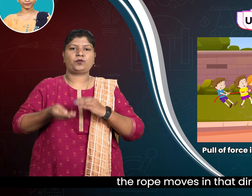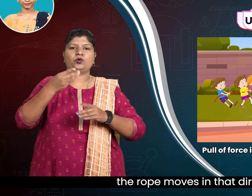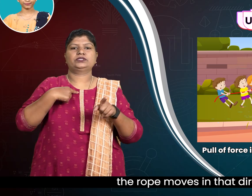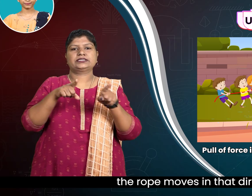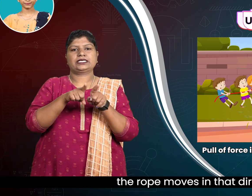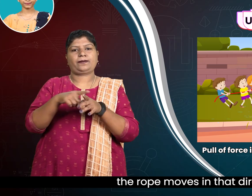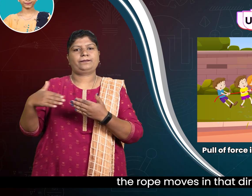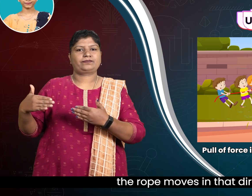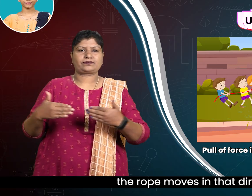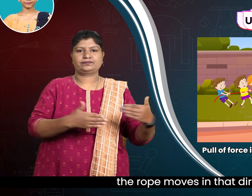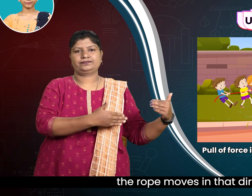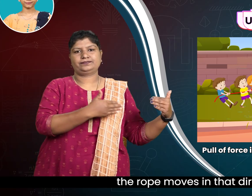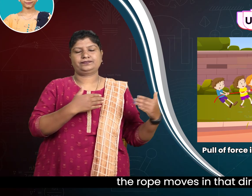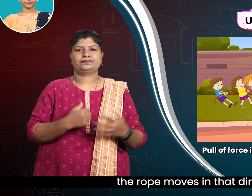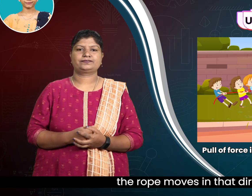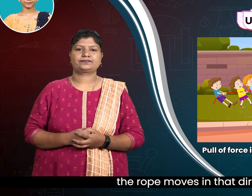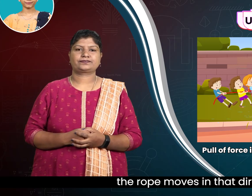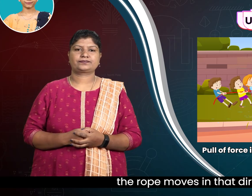direction.